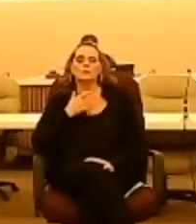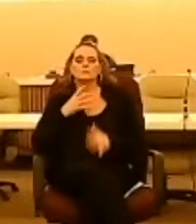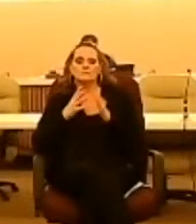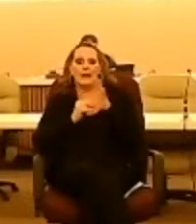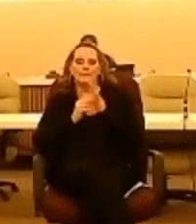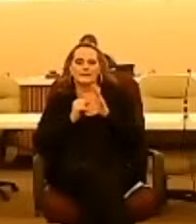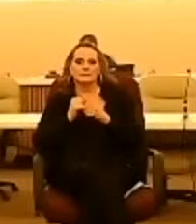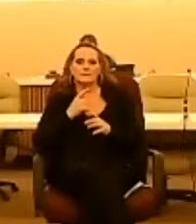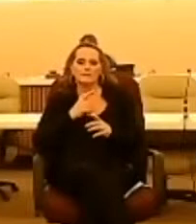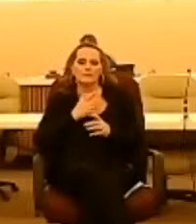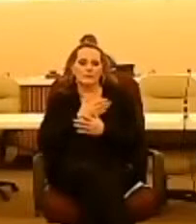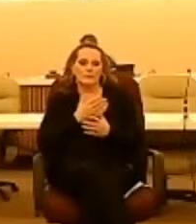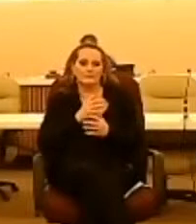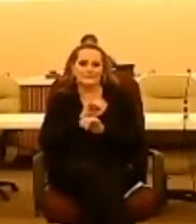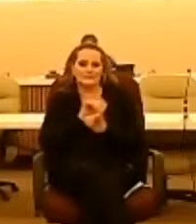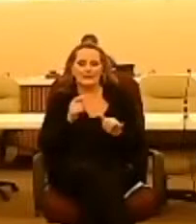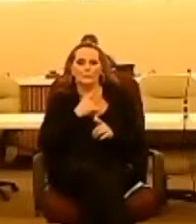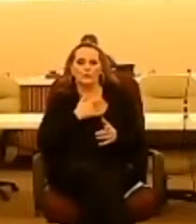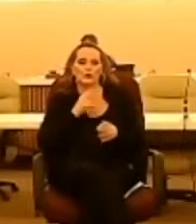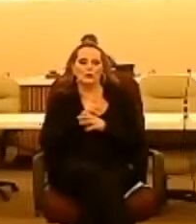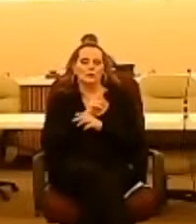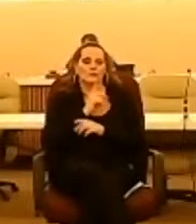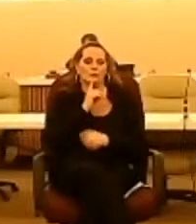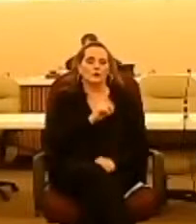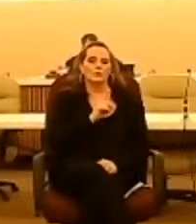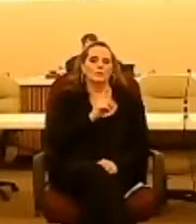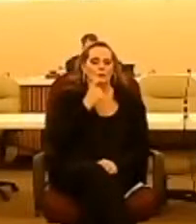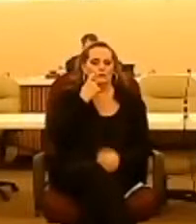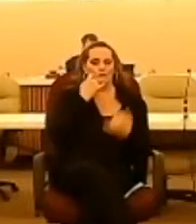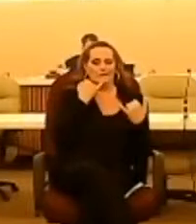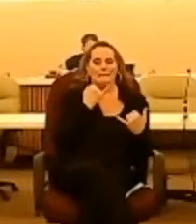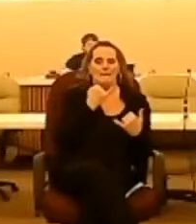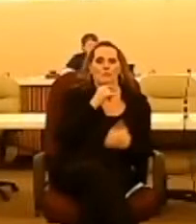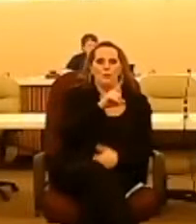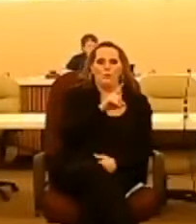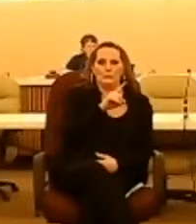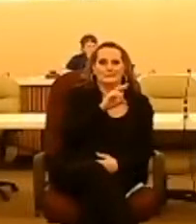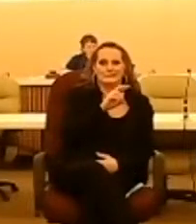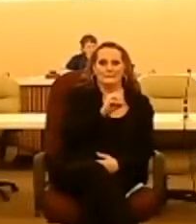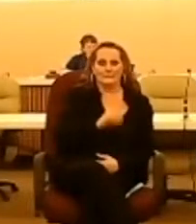170. And so that's how they apportion it.